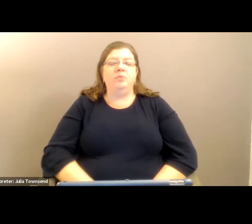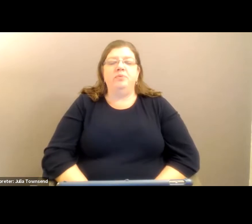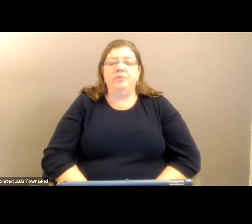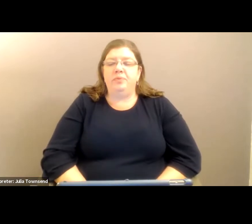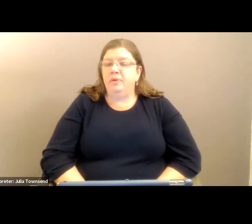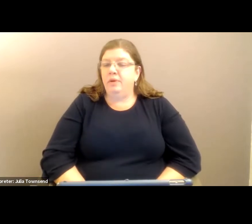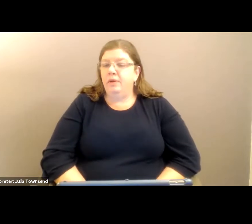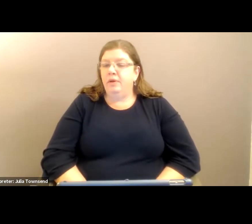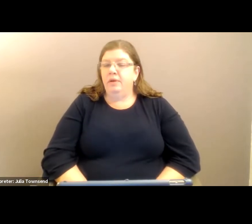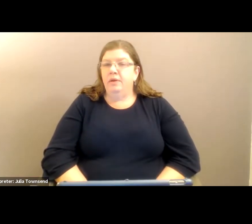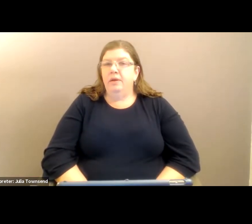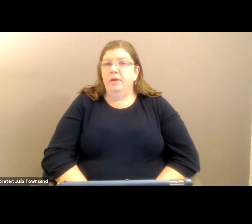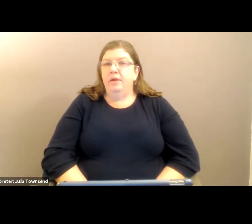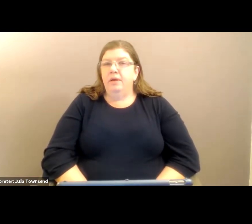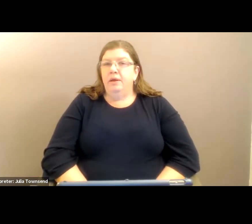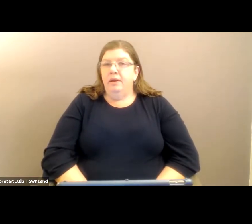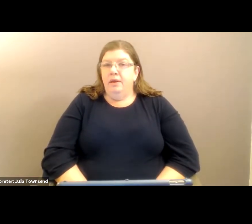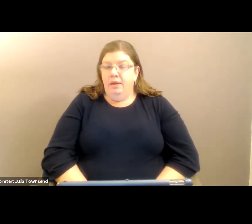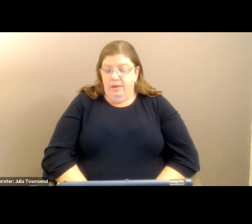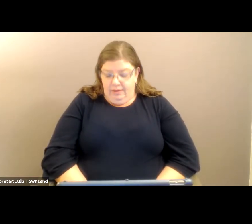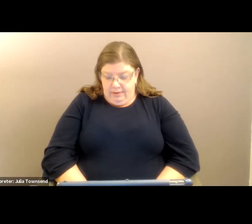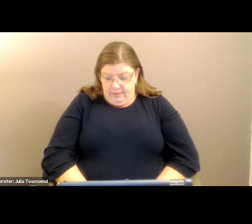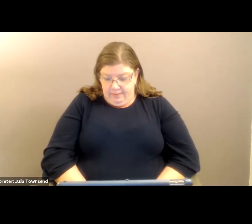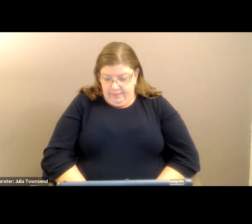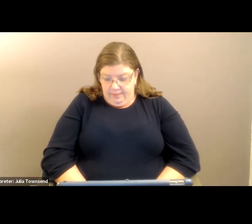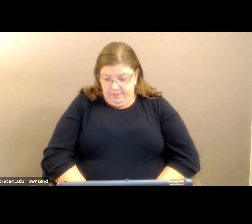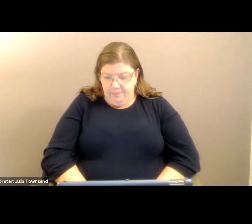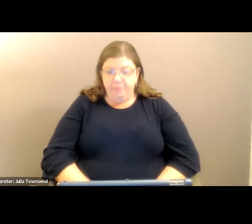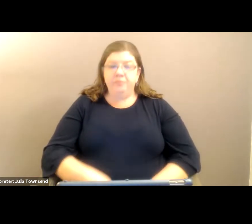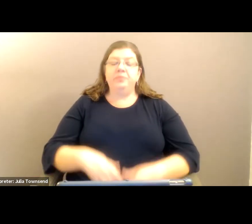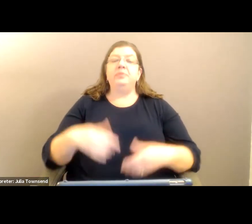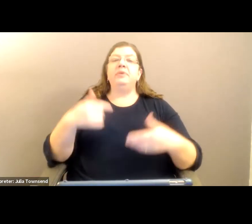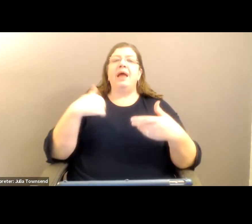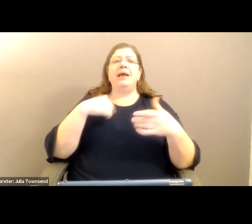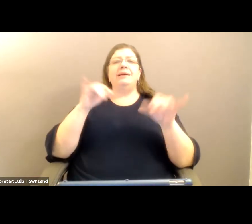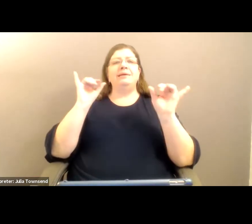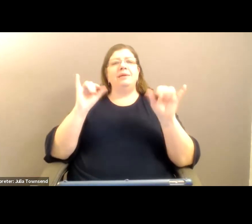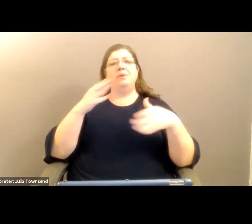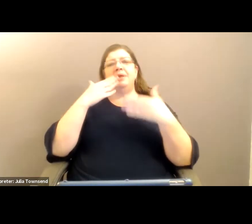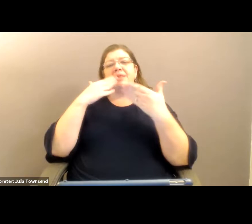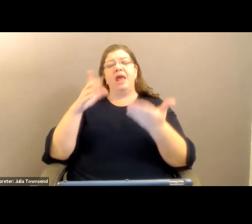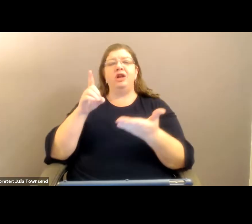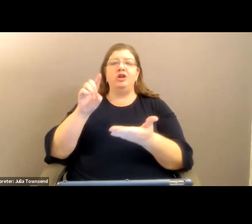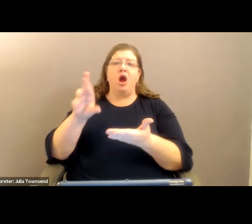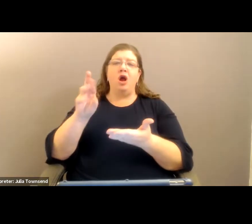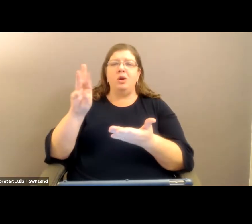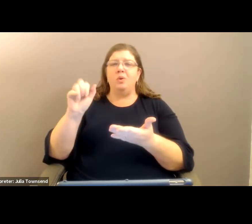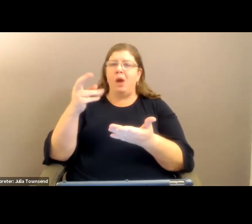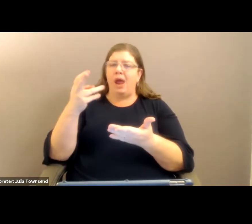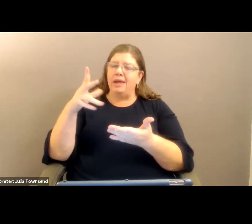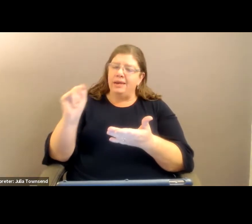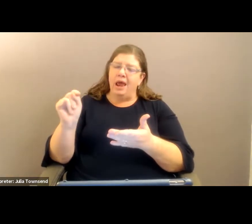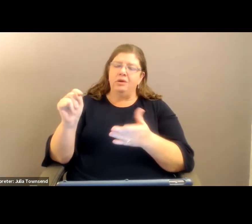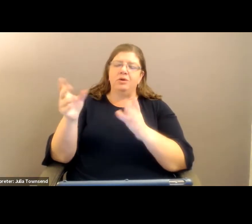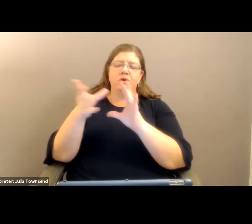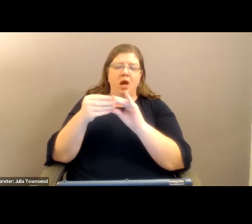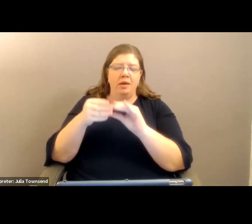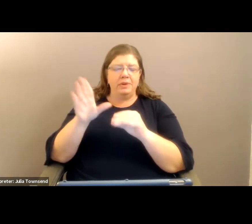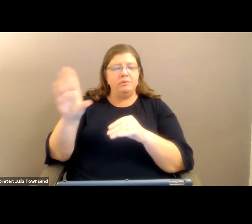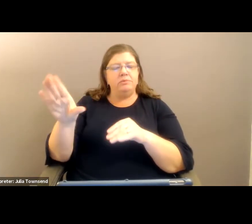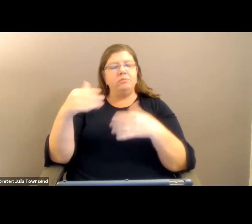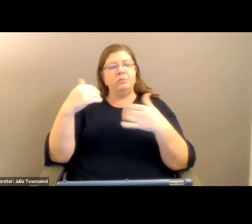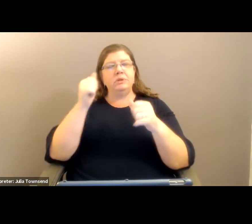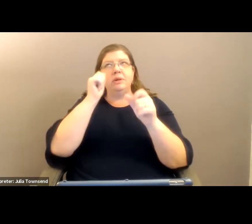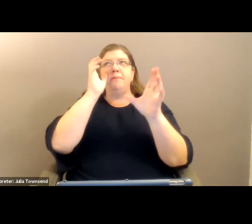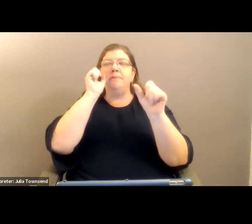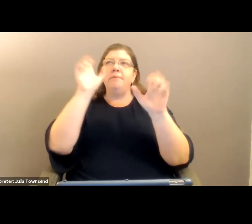May I address? Yes, Thank sorry. you. I also want to thank Dr. Wagenknecht. She and I have talked about this, and again, such amazing